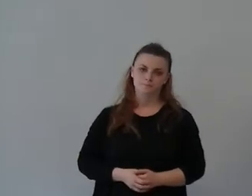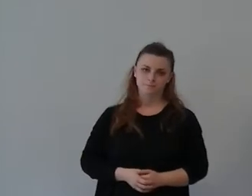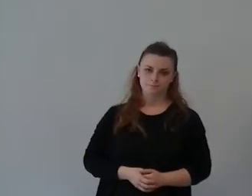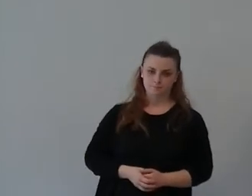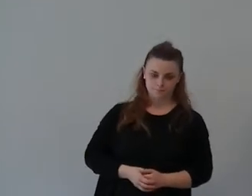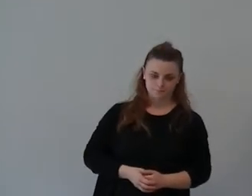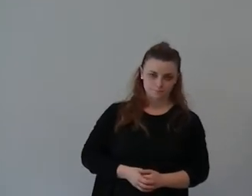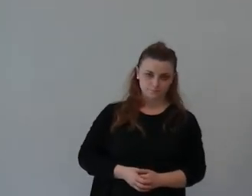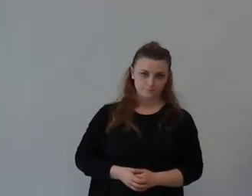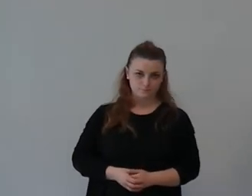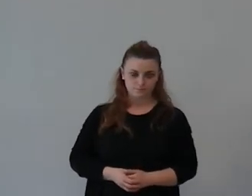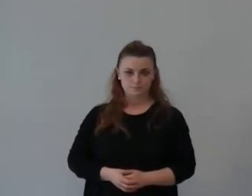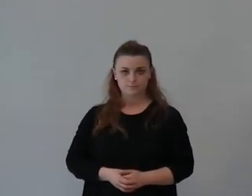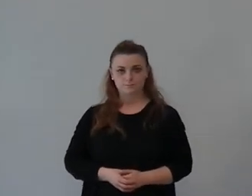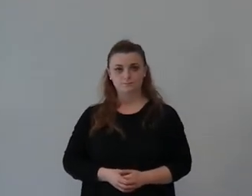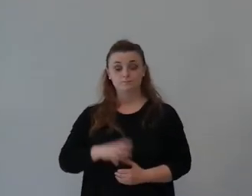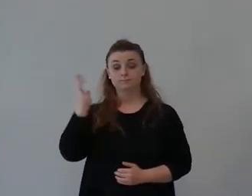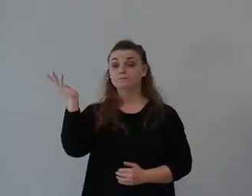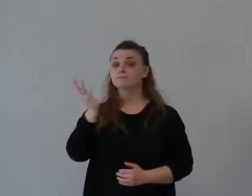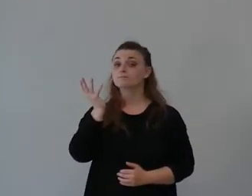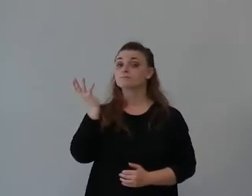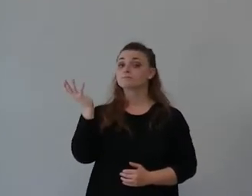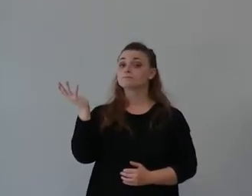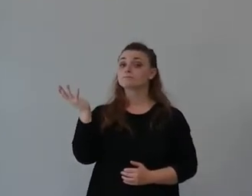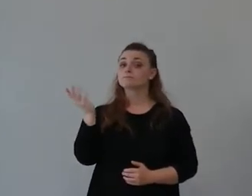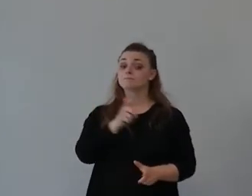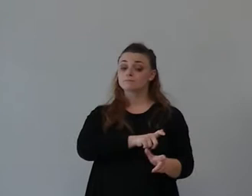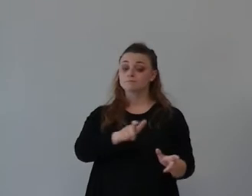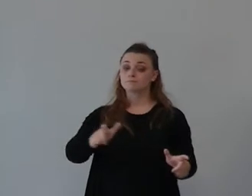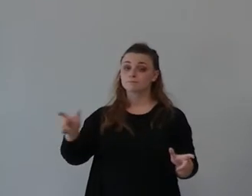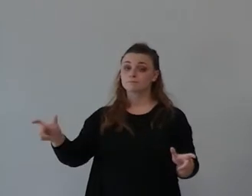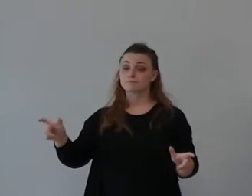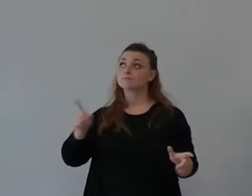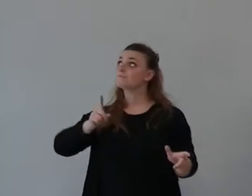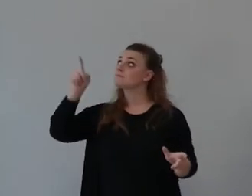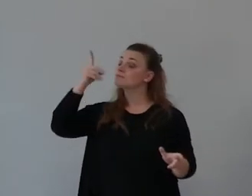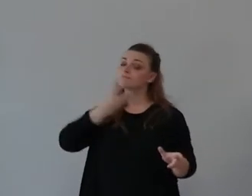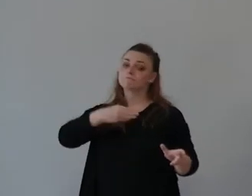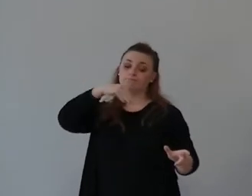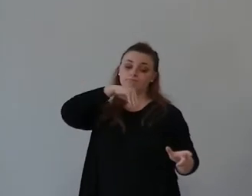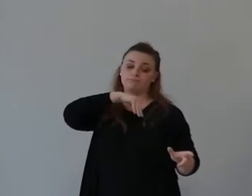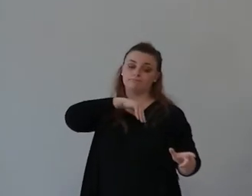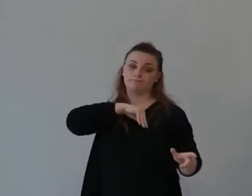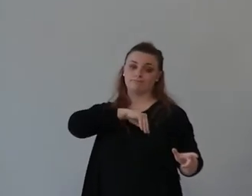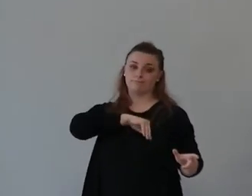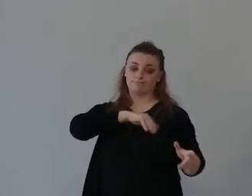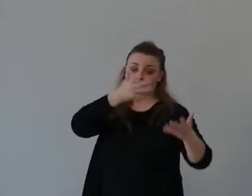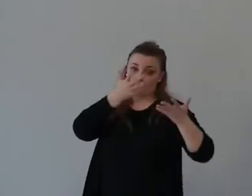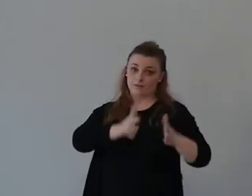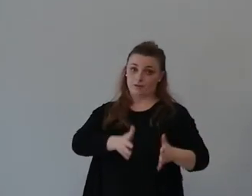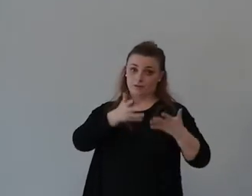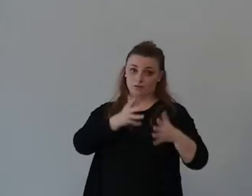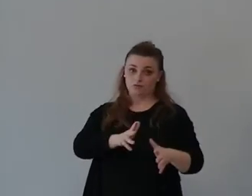their lives, chiunque ha Gesù Cristo nella propria vita, has the responsibility to be sharing truth with others. Ha